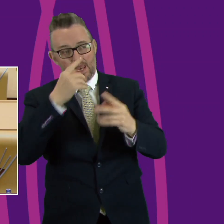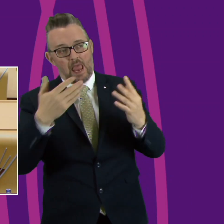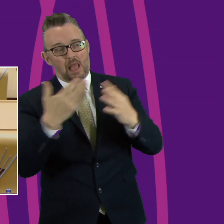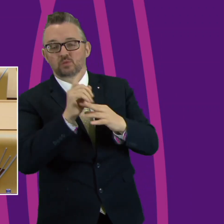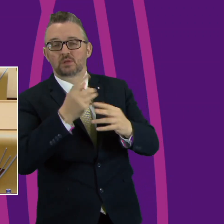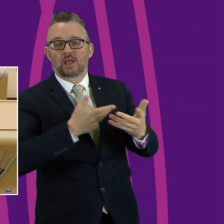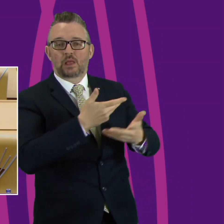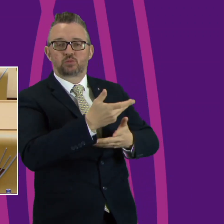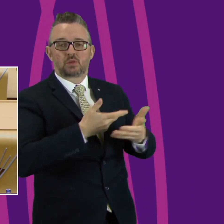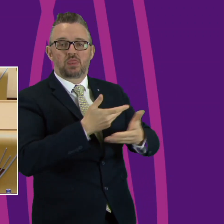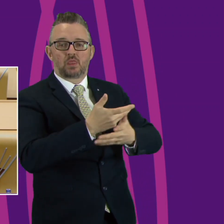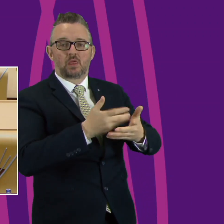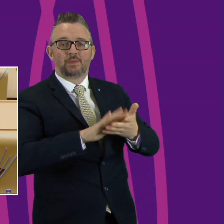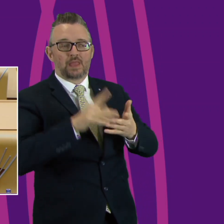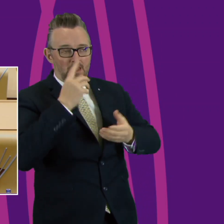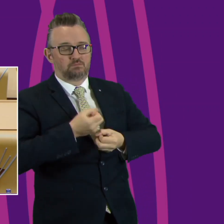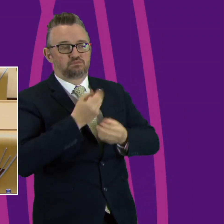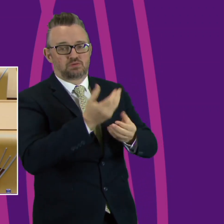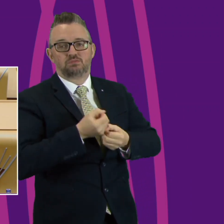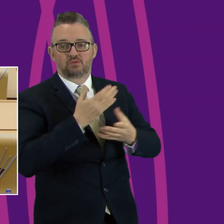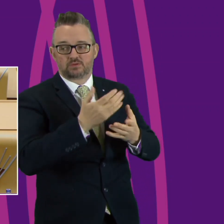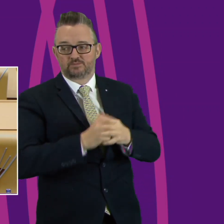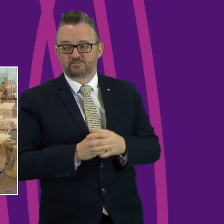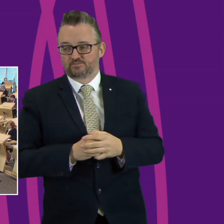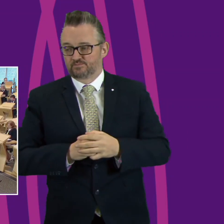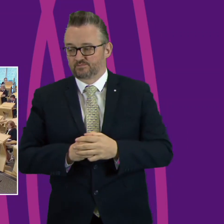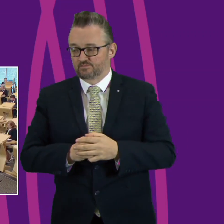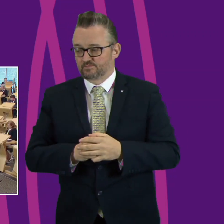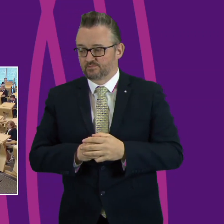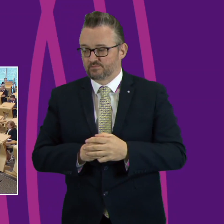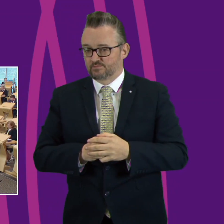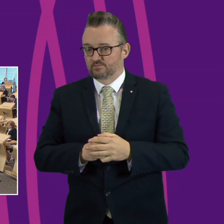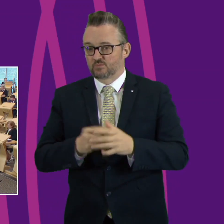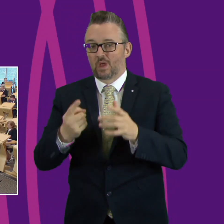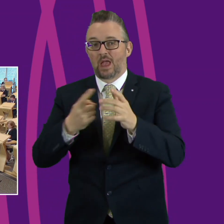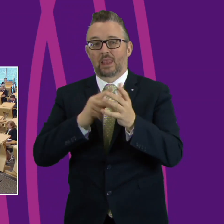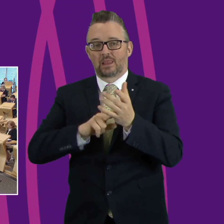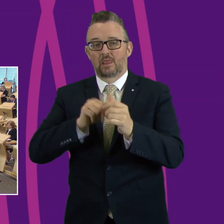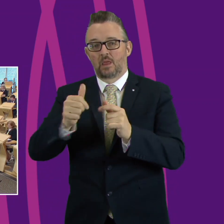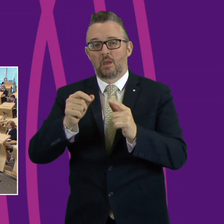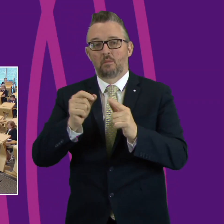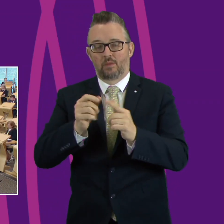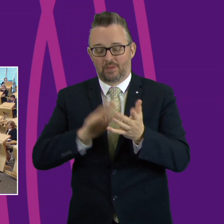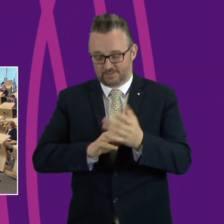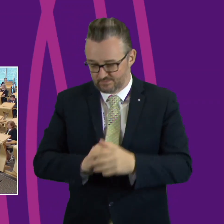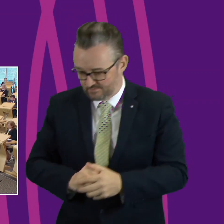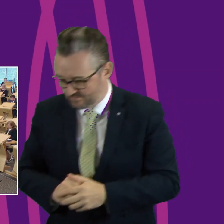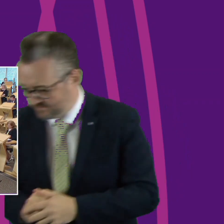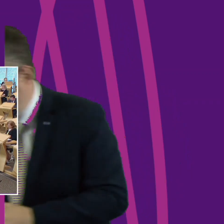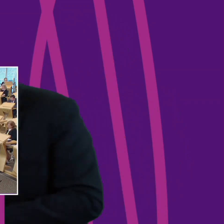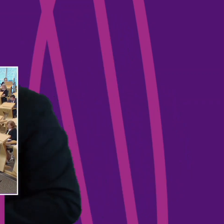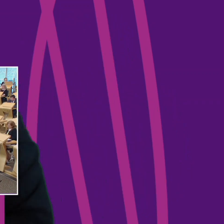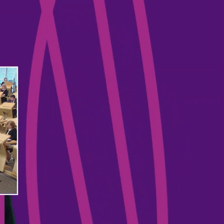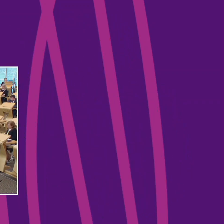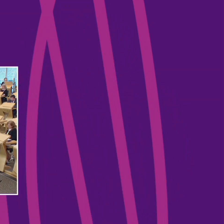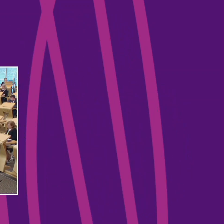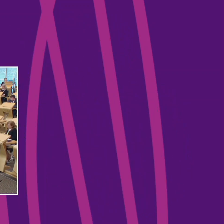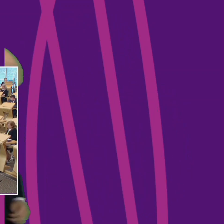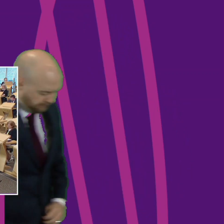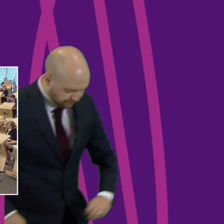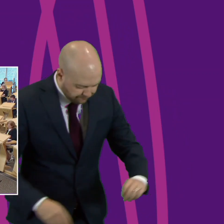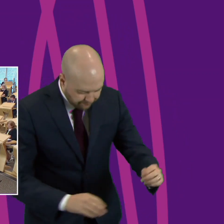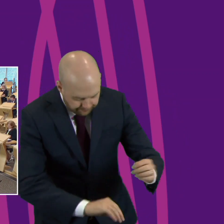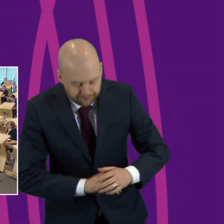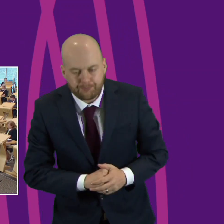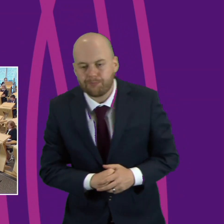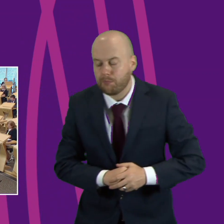we will, of course, provide details to members. Alex Neil, to be followed by Pauline McNeill. Thank you, Deputy Presiding Officer. Can I